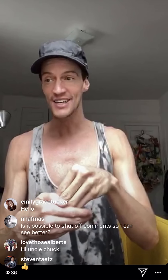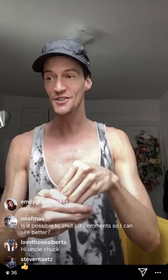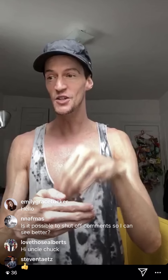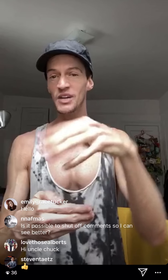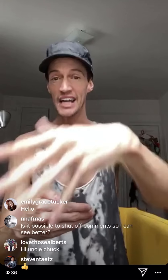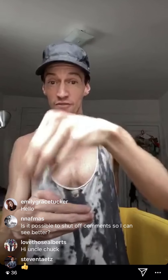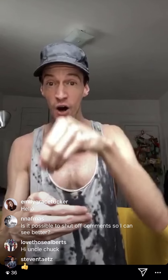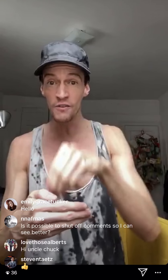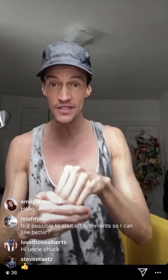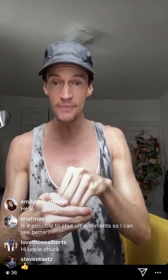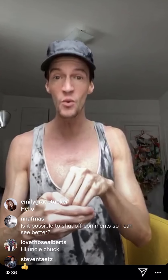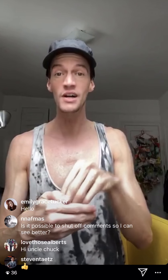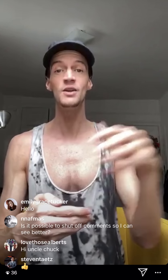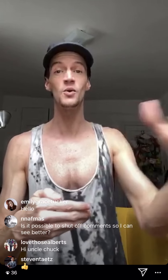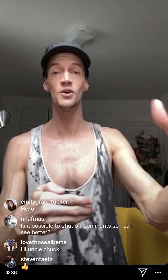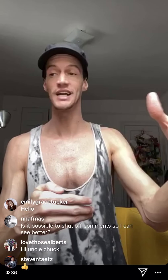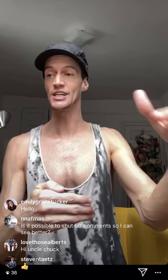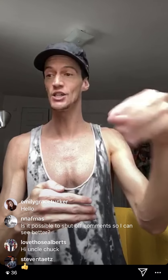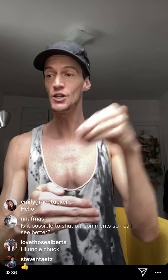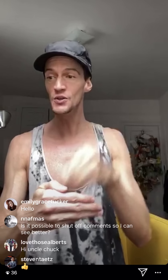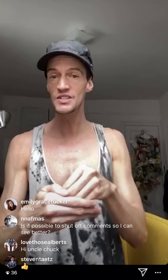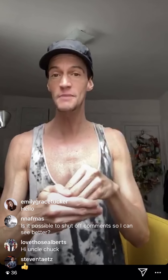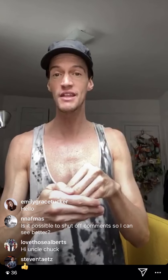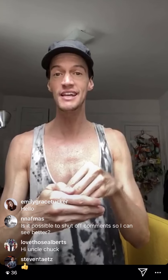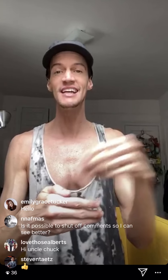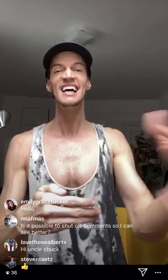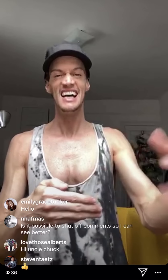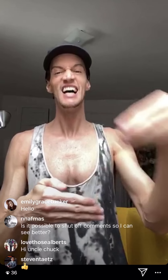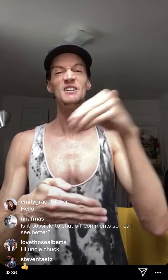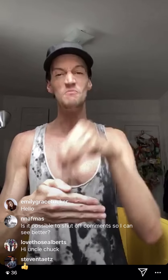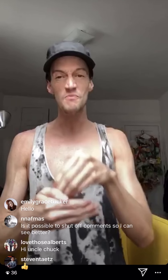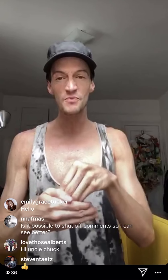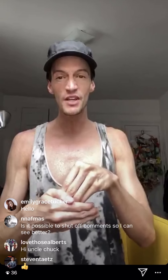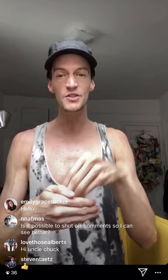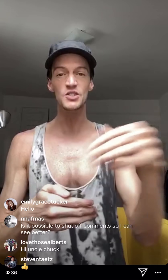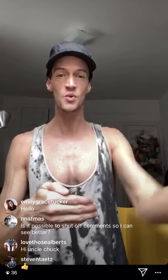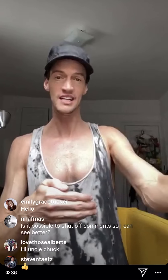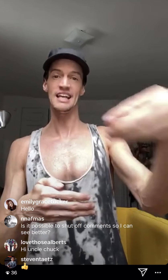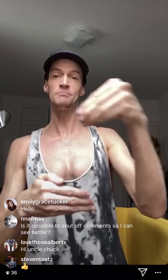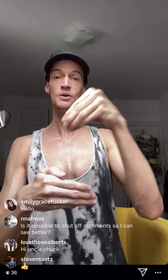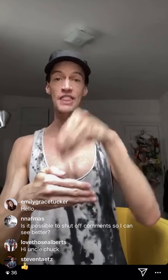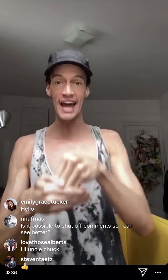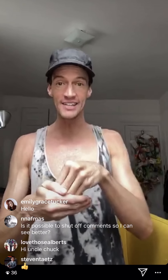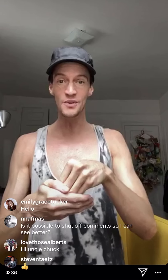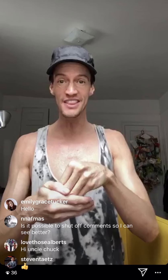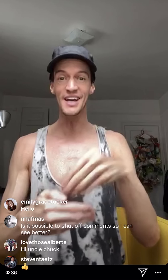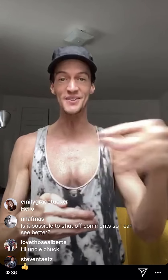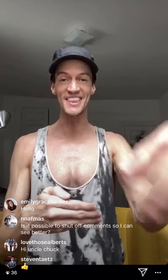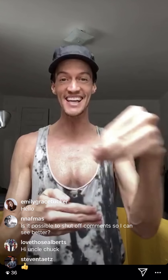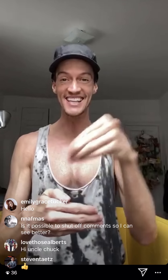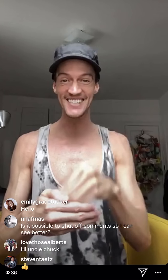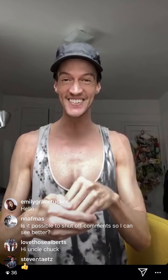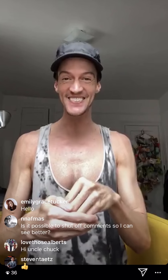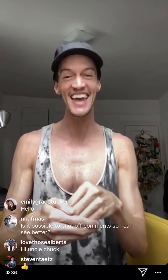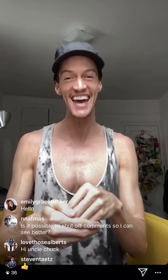want to involve someone or include something, you just want to put that with the other thing. So yeah, very